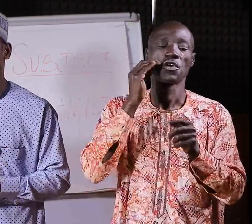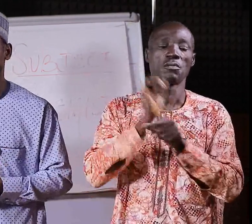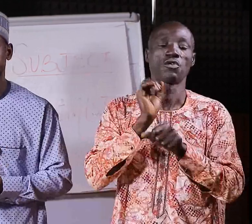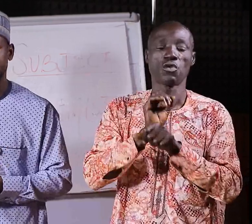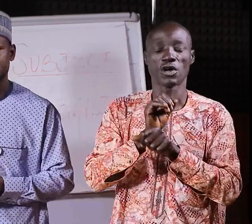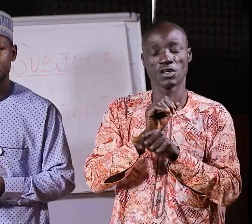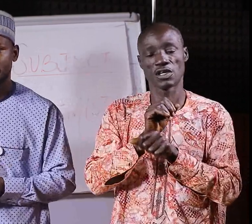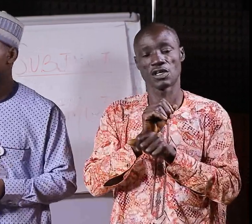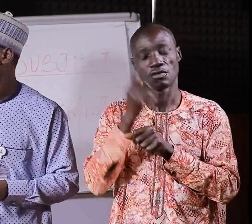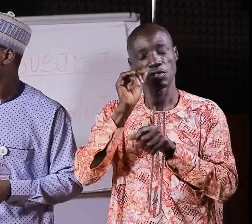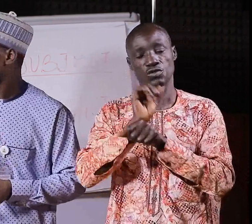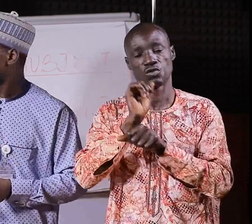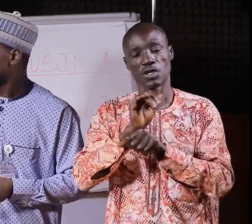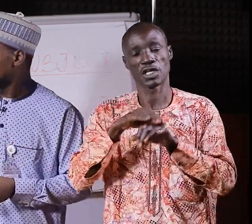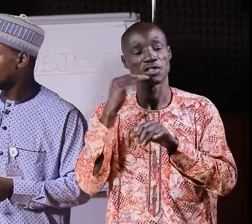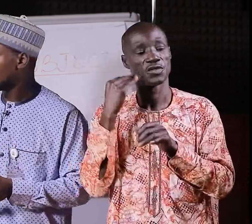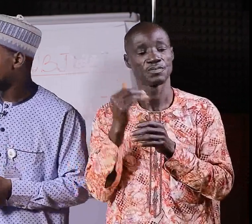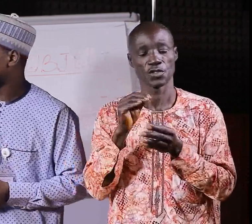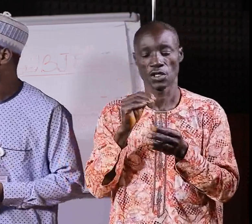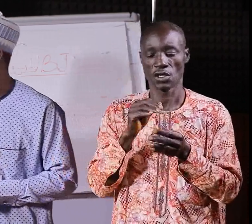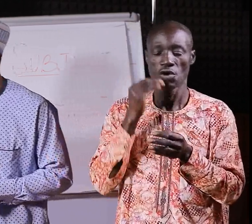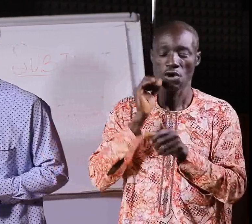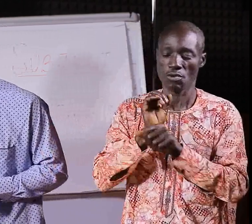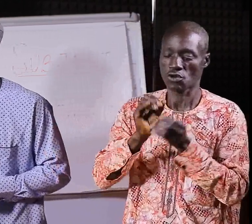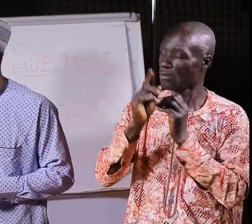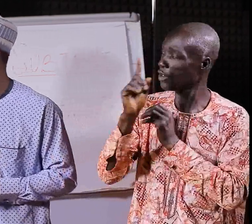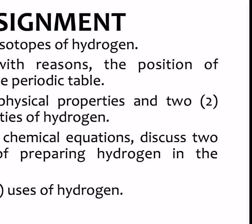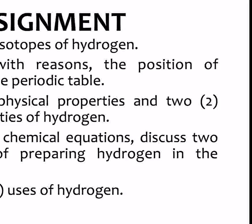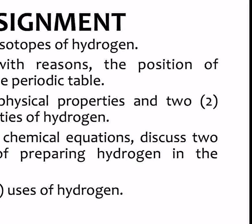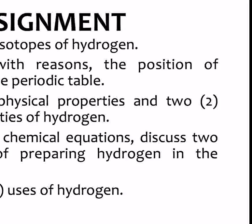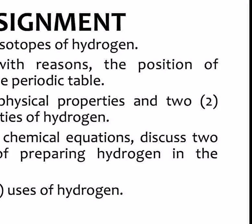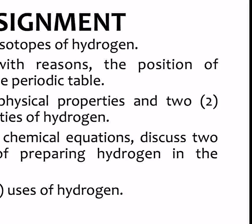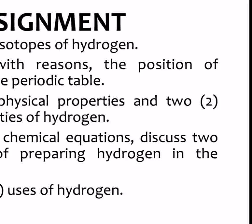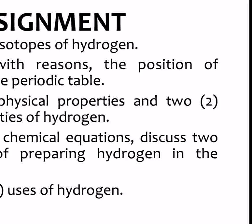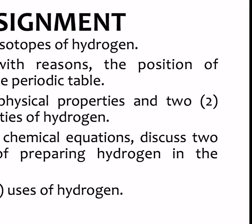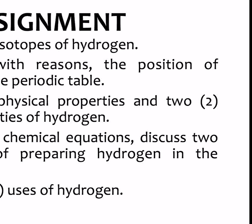your understanding. Number 1, A.